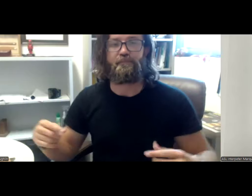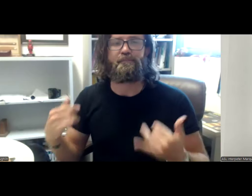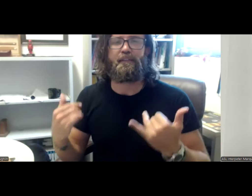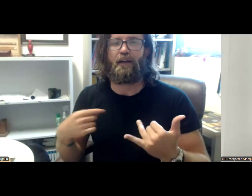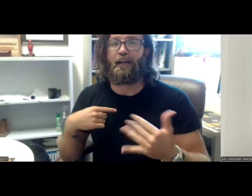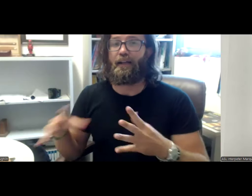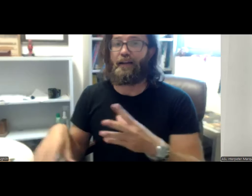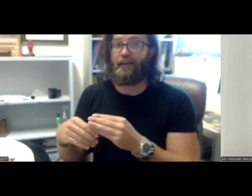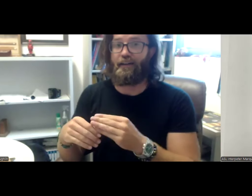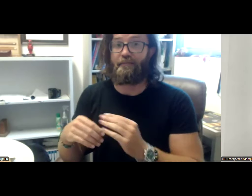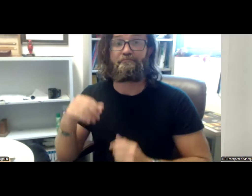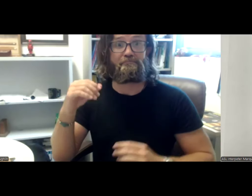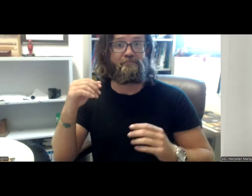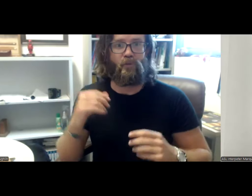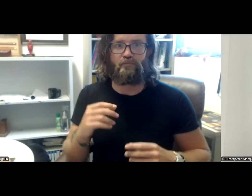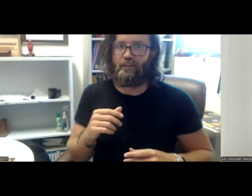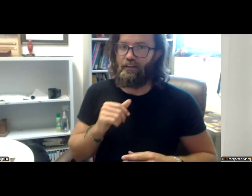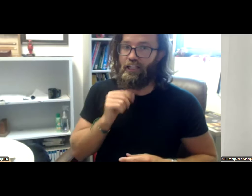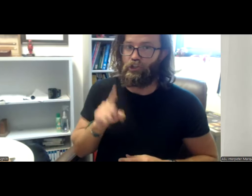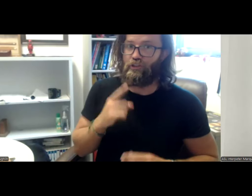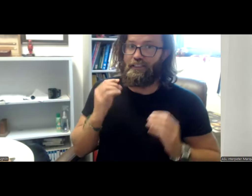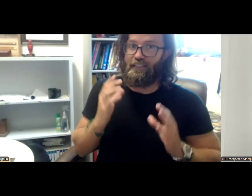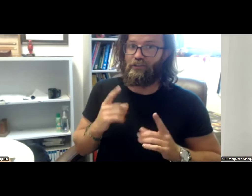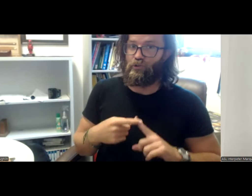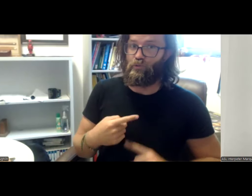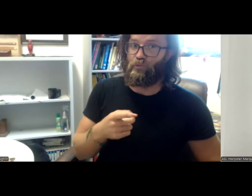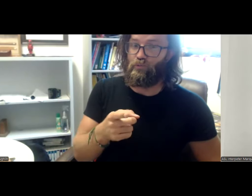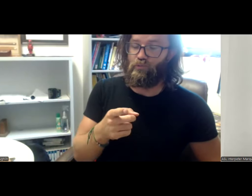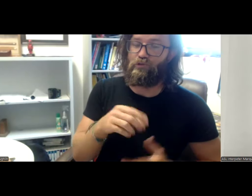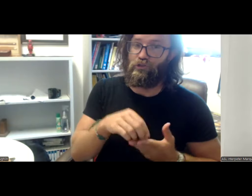correlation and but it seems to have a variety of students. This semester I've added